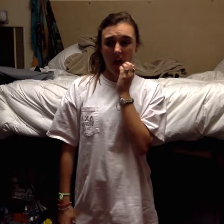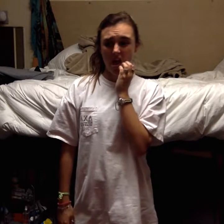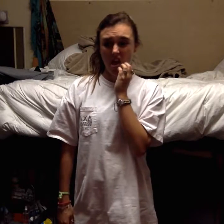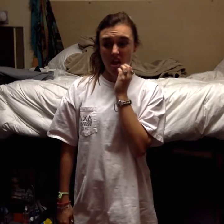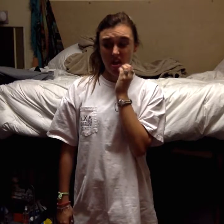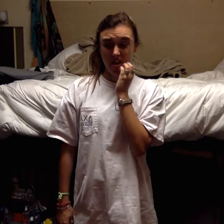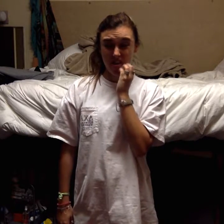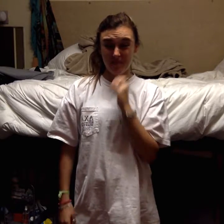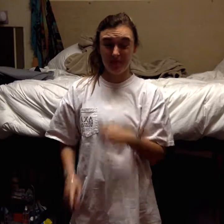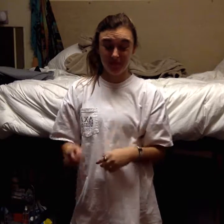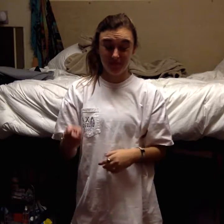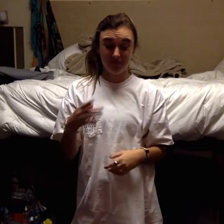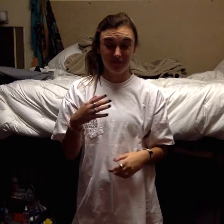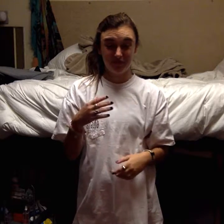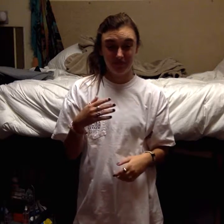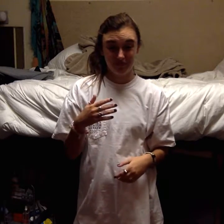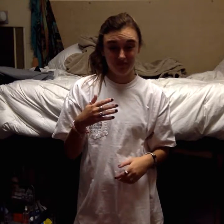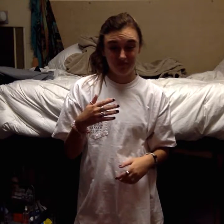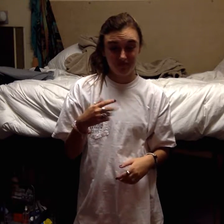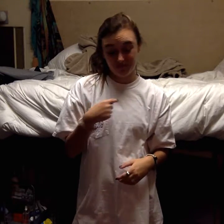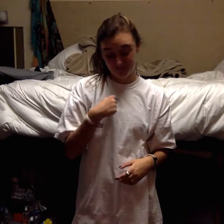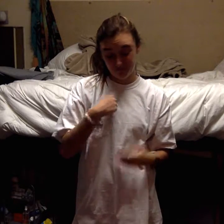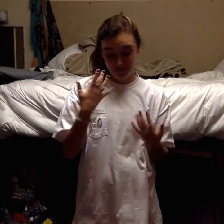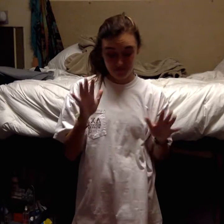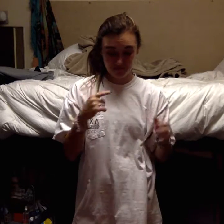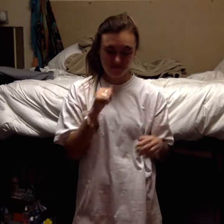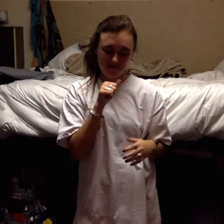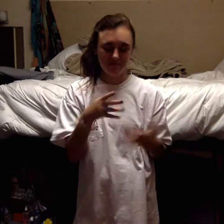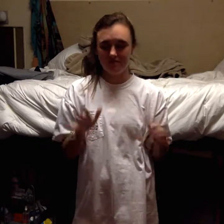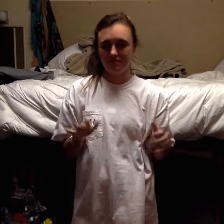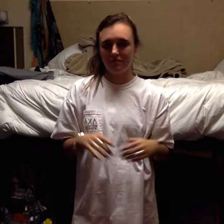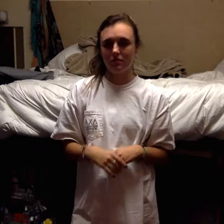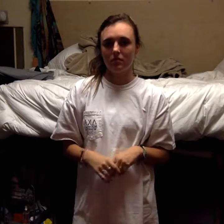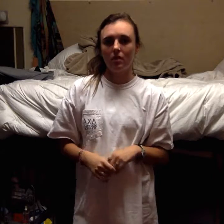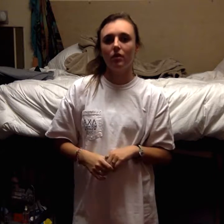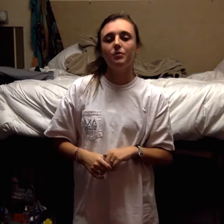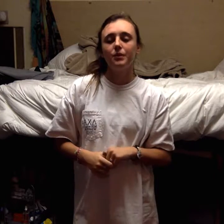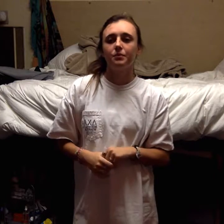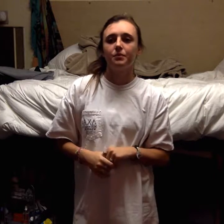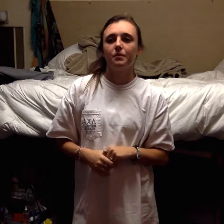but she hasn't finished. How many of you have crayons or colored pencils at home?